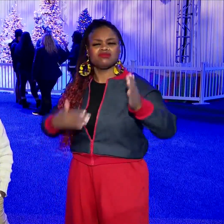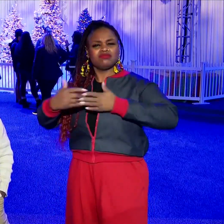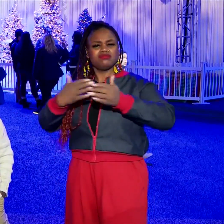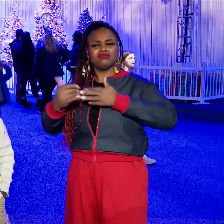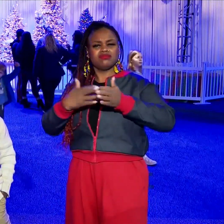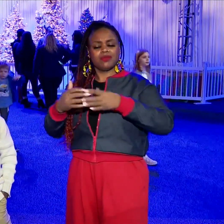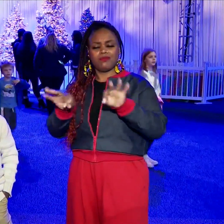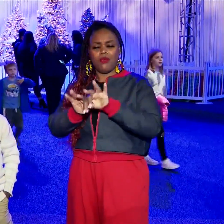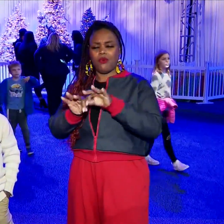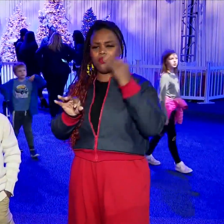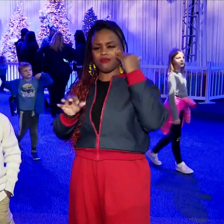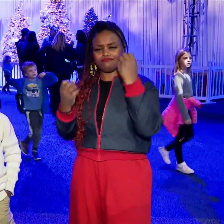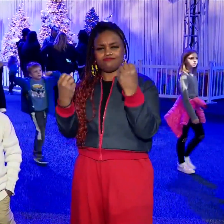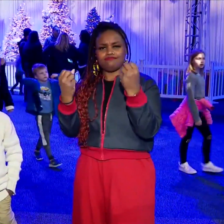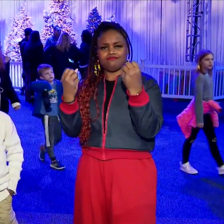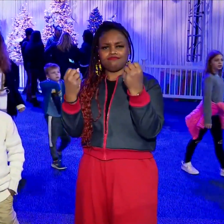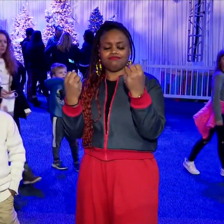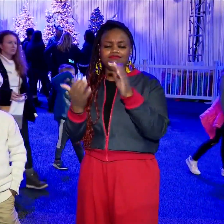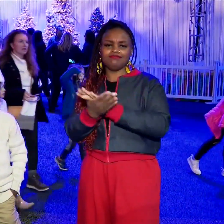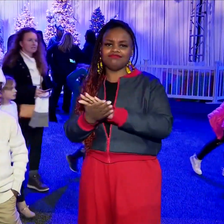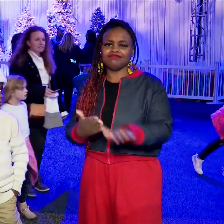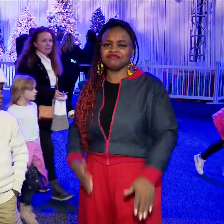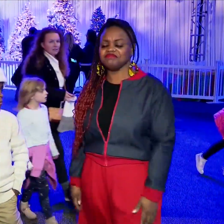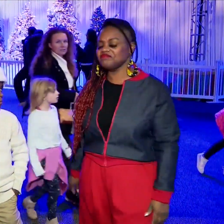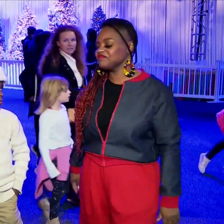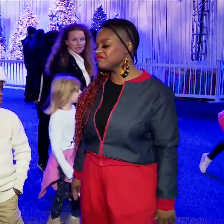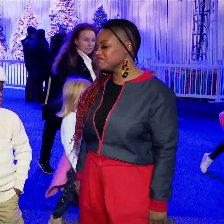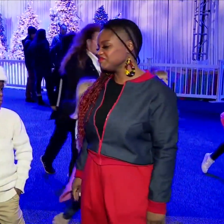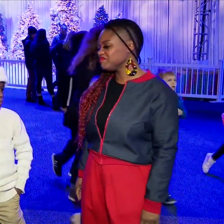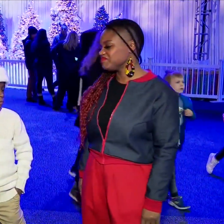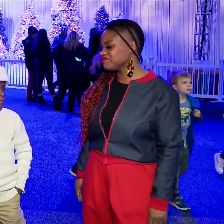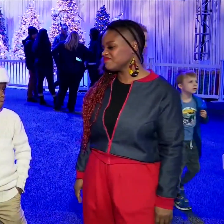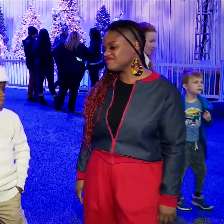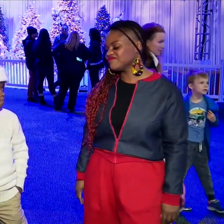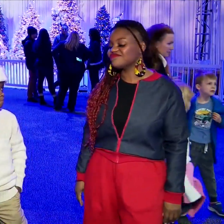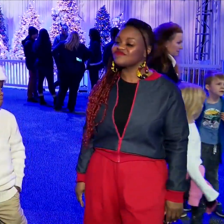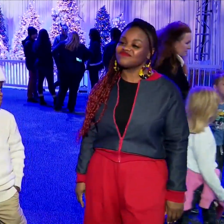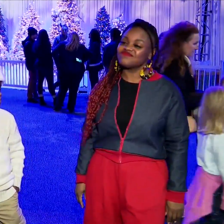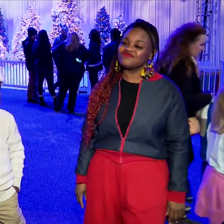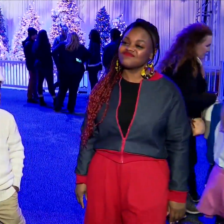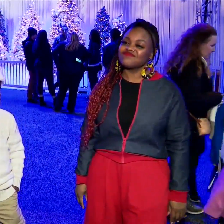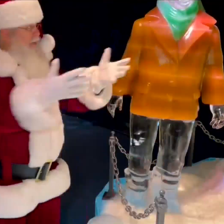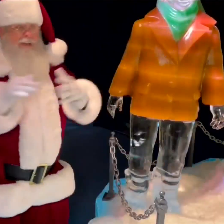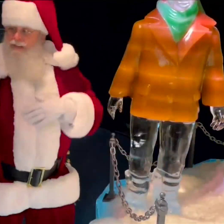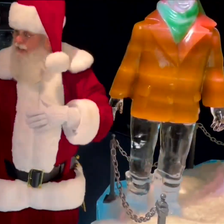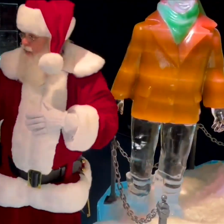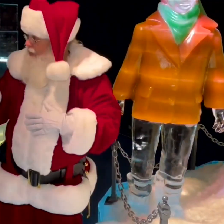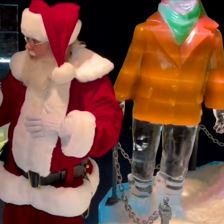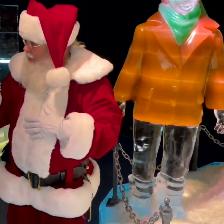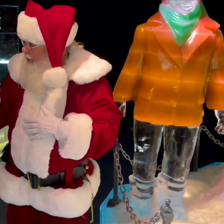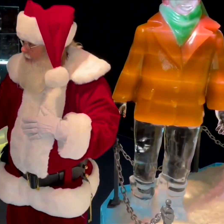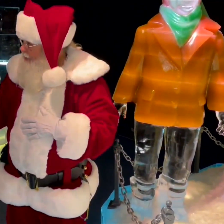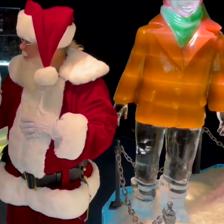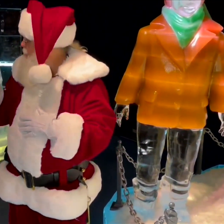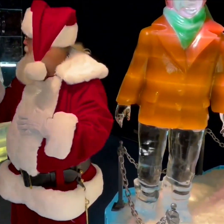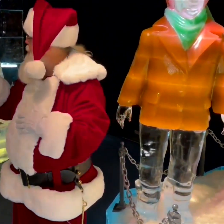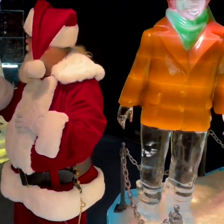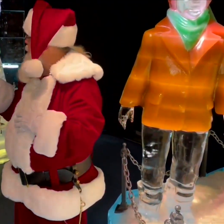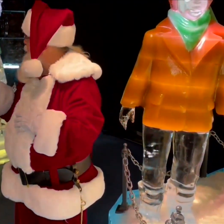White, black, Asian, Santa Claus, the most important thing for us was having the sign language there. Santa Charles says he hopes to inspire